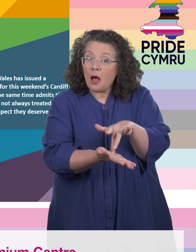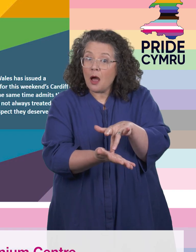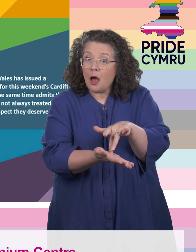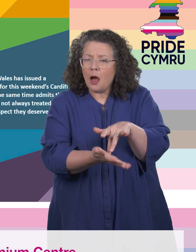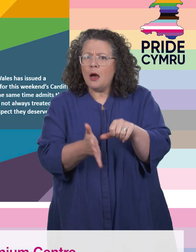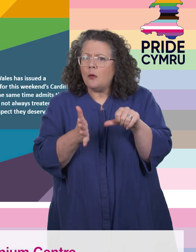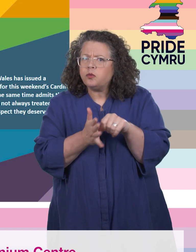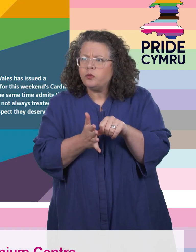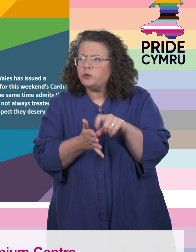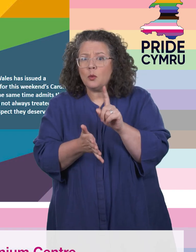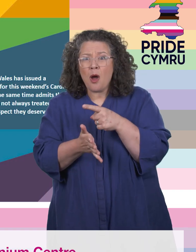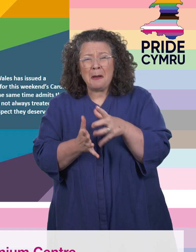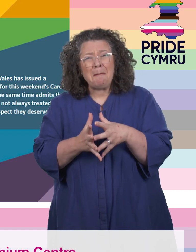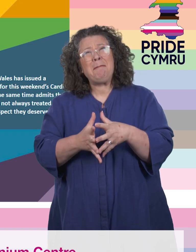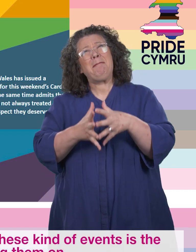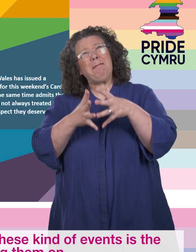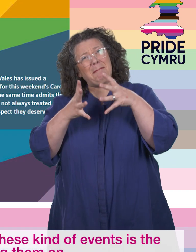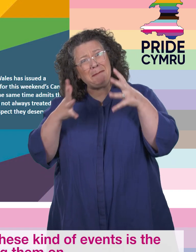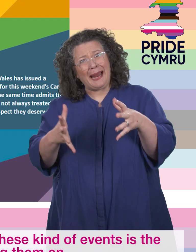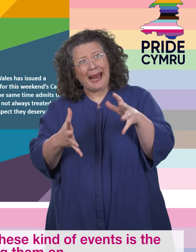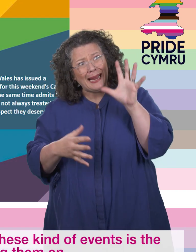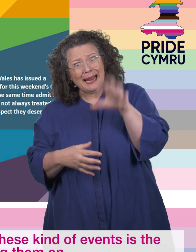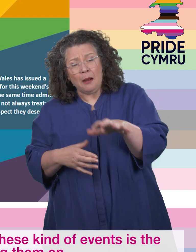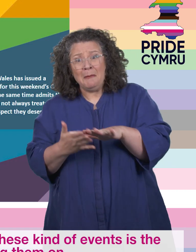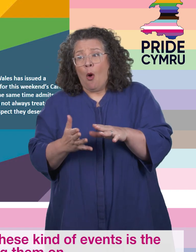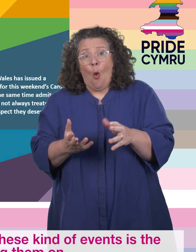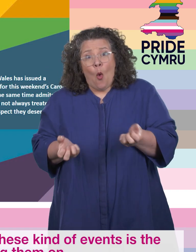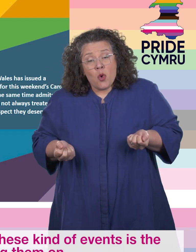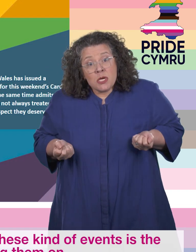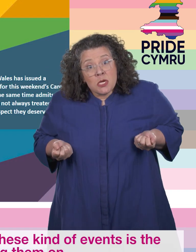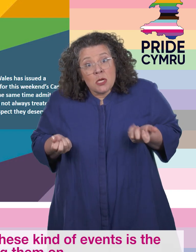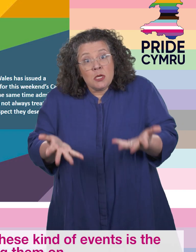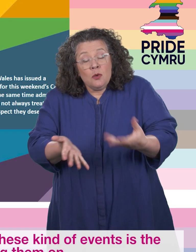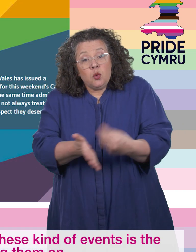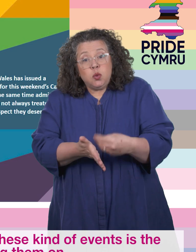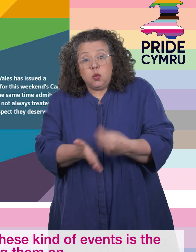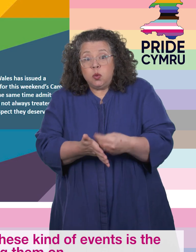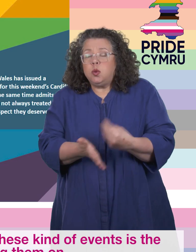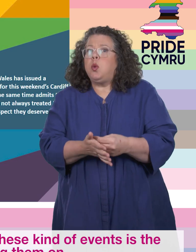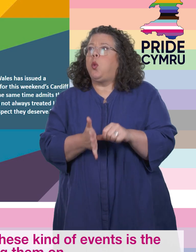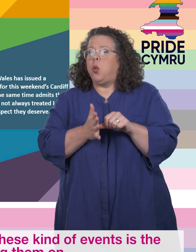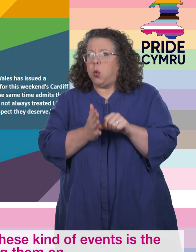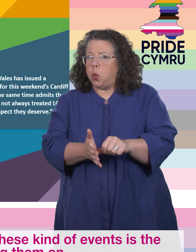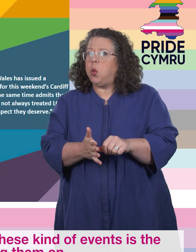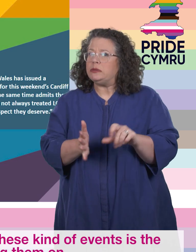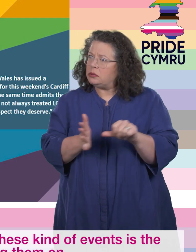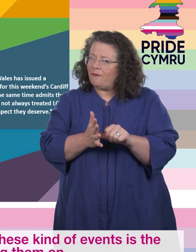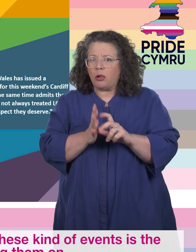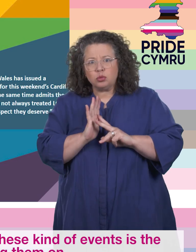2013, it moved to the Millennium Centre. One of the difficulties with any prides of these kind of events is